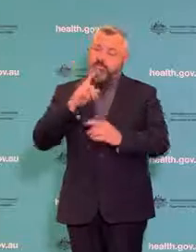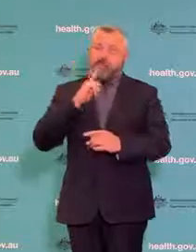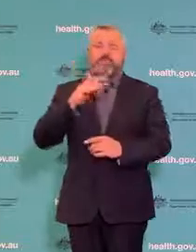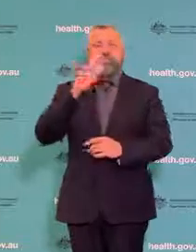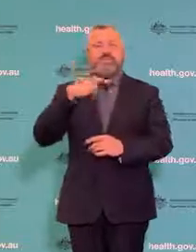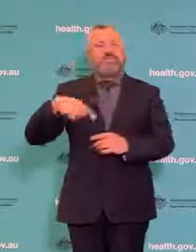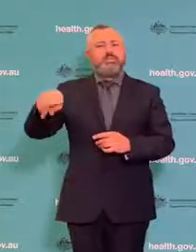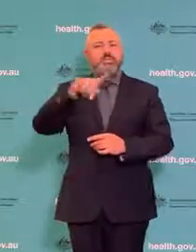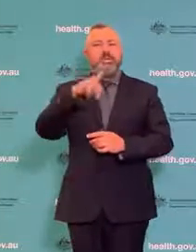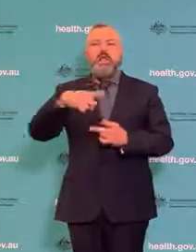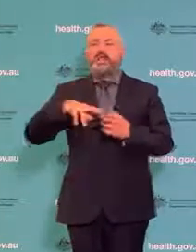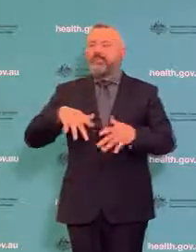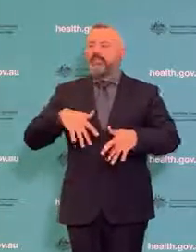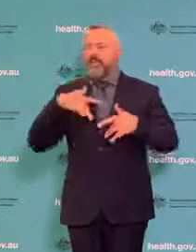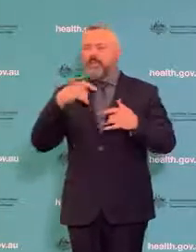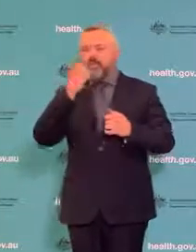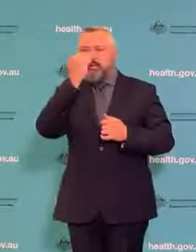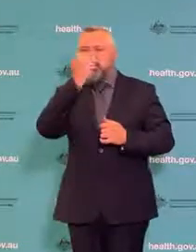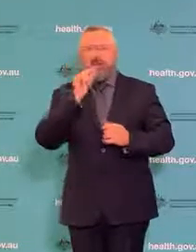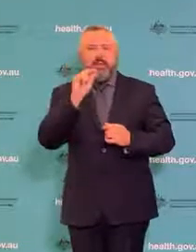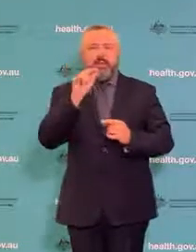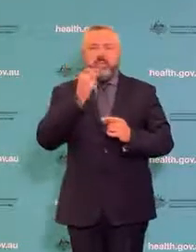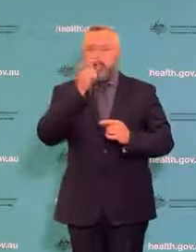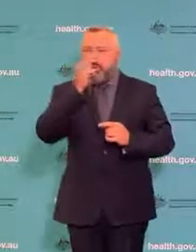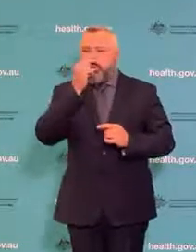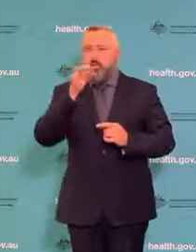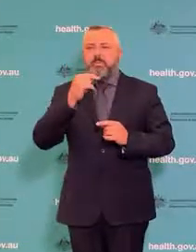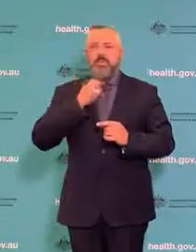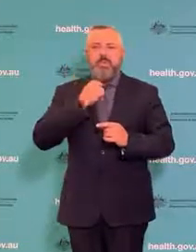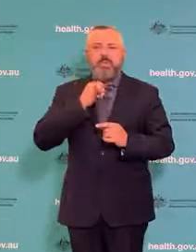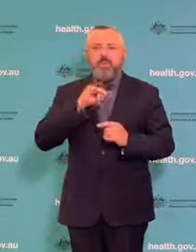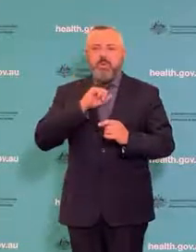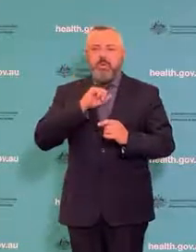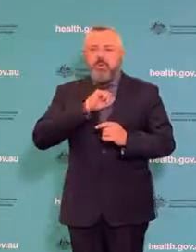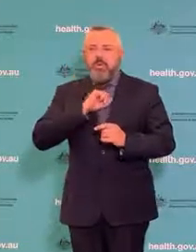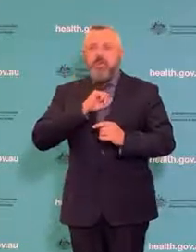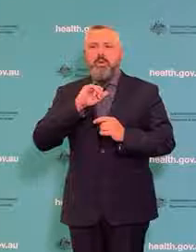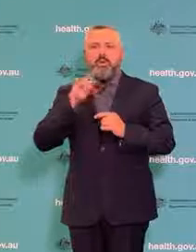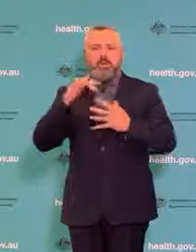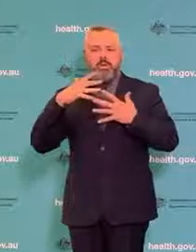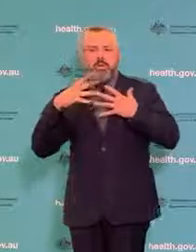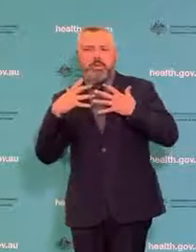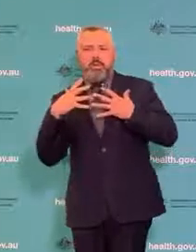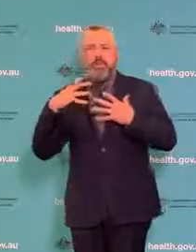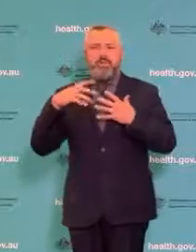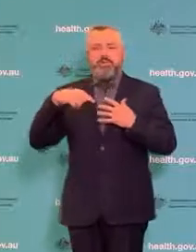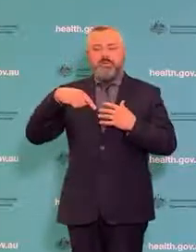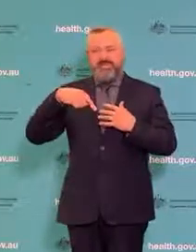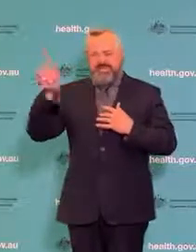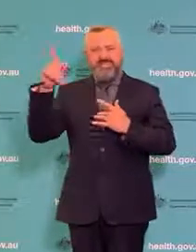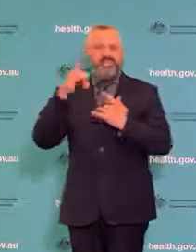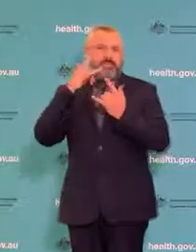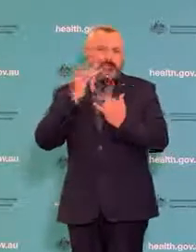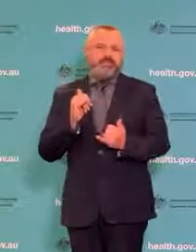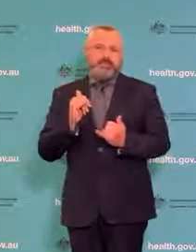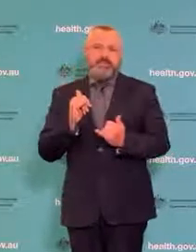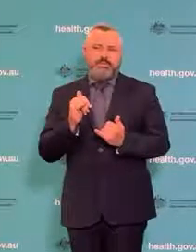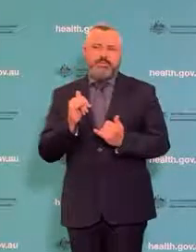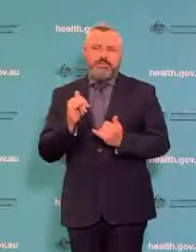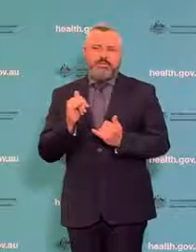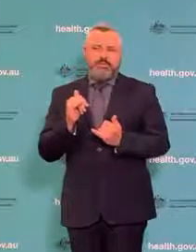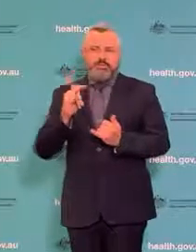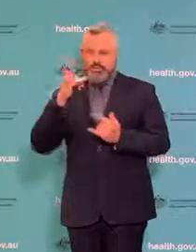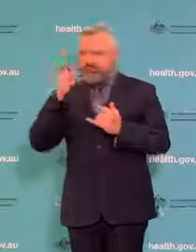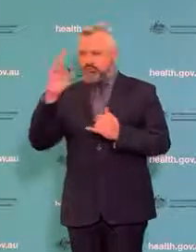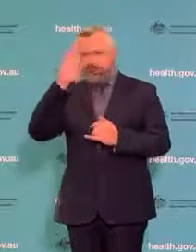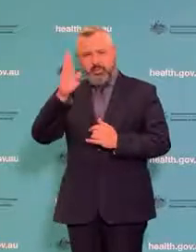of COVID-19 at all, flu or cold-like symptoms, we do encourage you to get tested straight away. And as that encouragement,